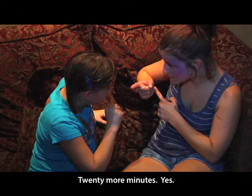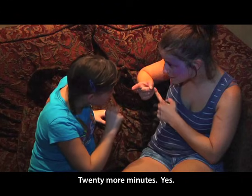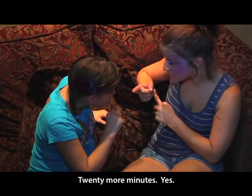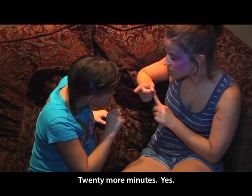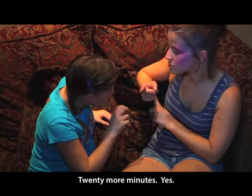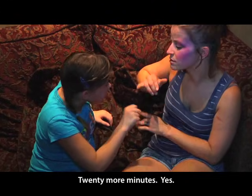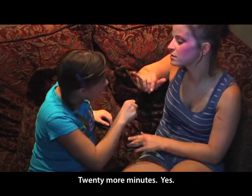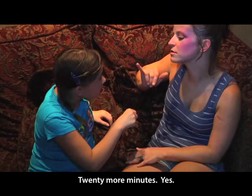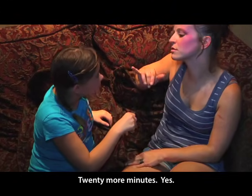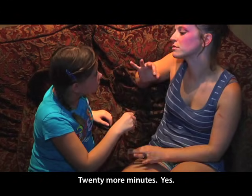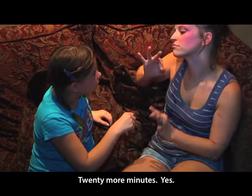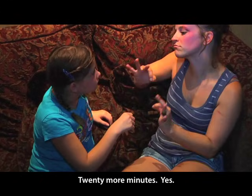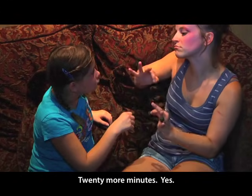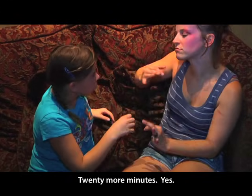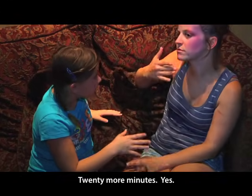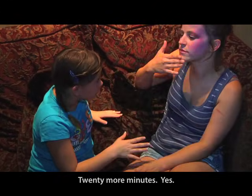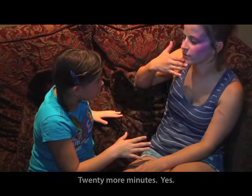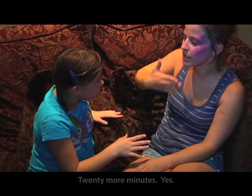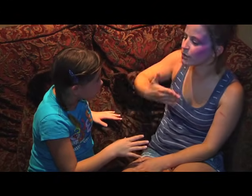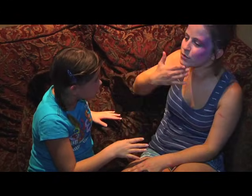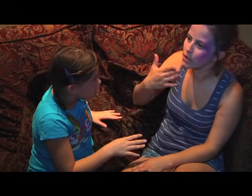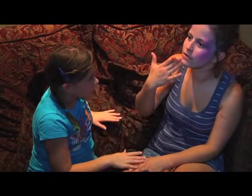Minutes? Yeah. 20 more minutes.